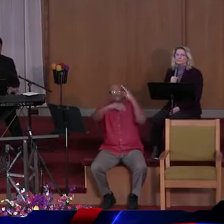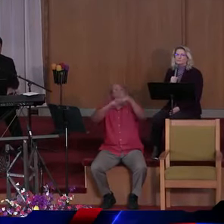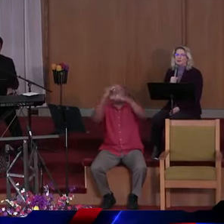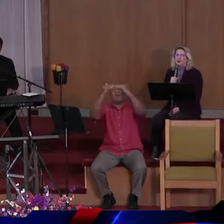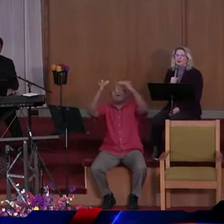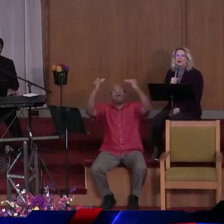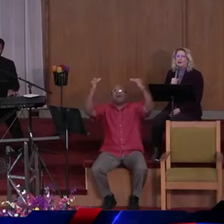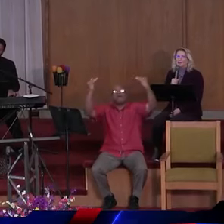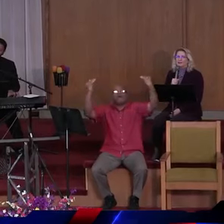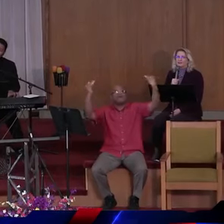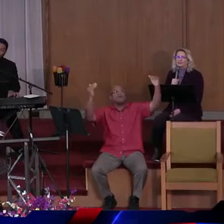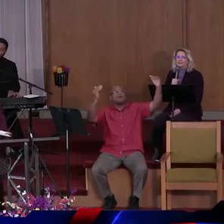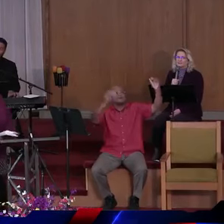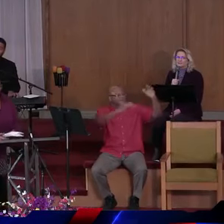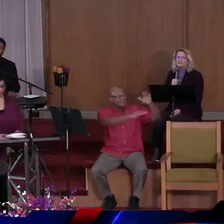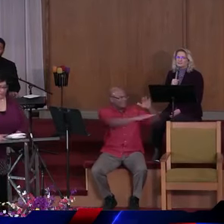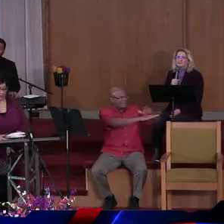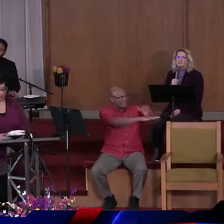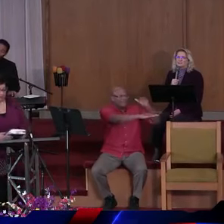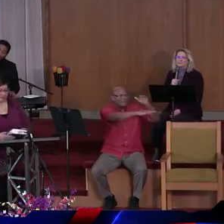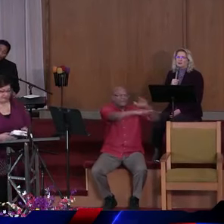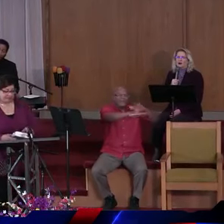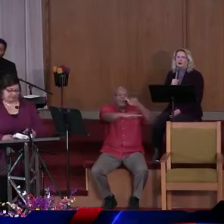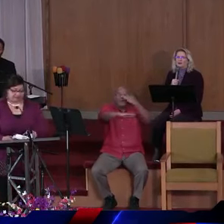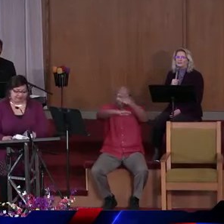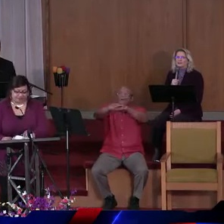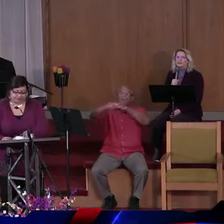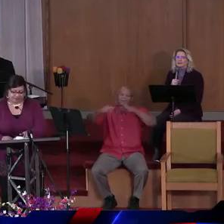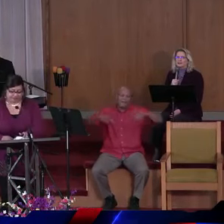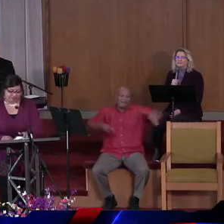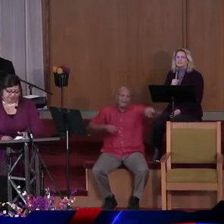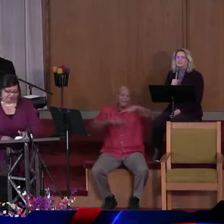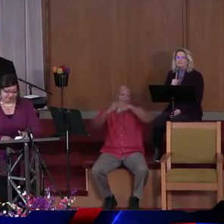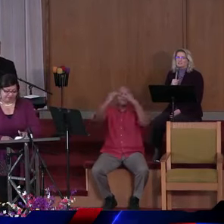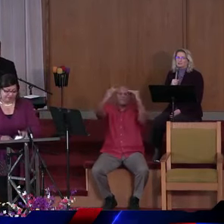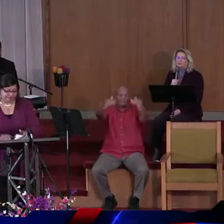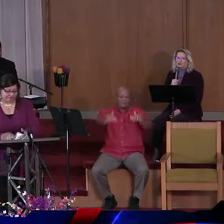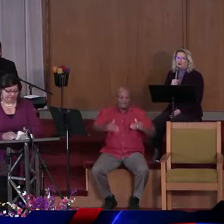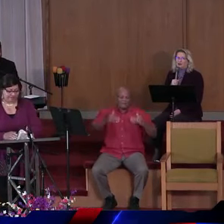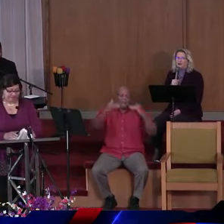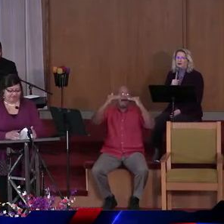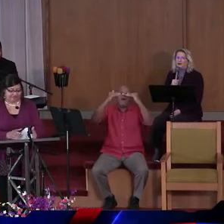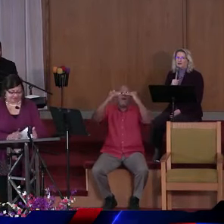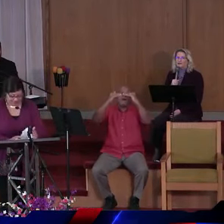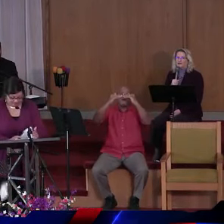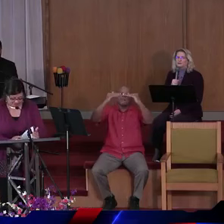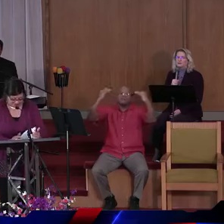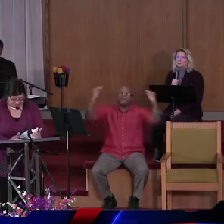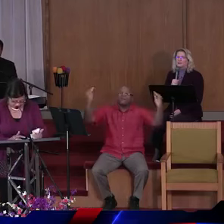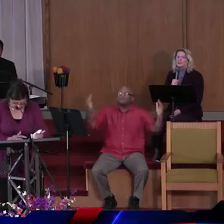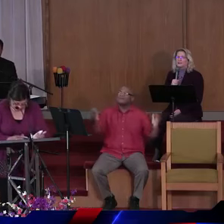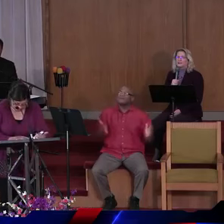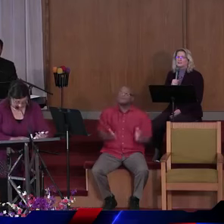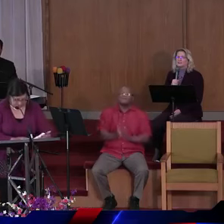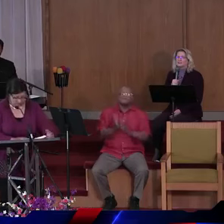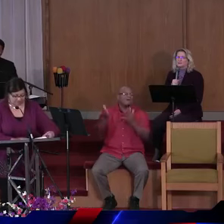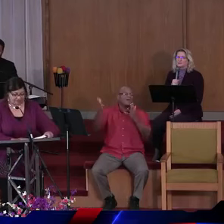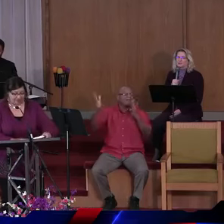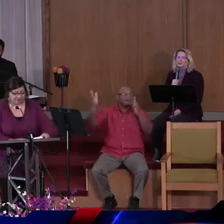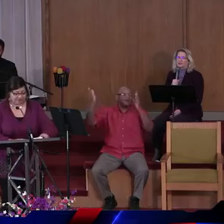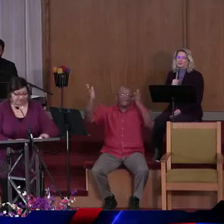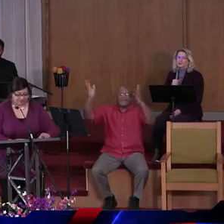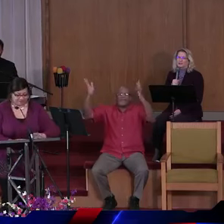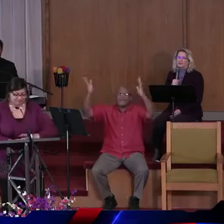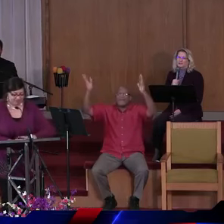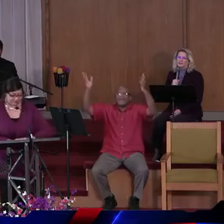Oh, Zion is calling us to a higher place of